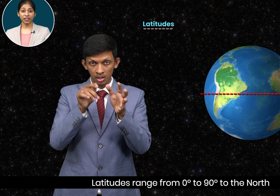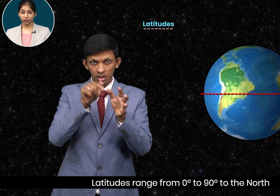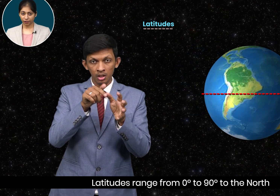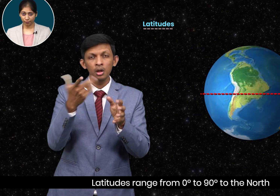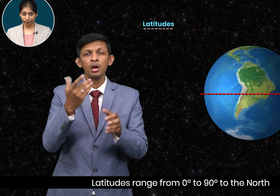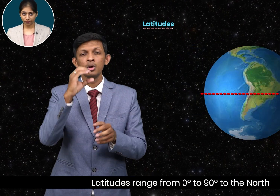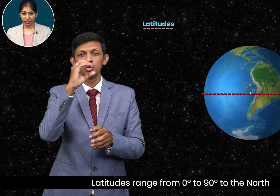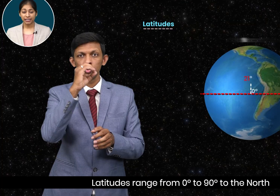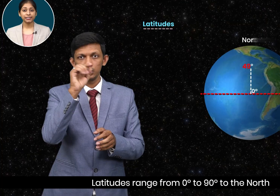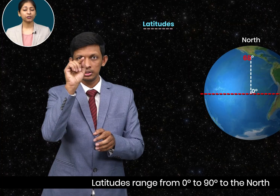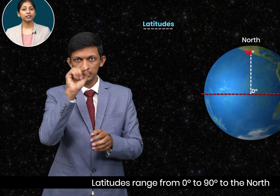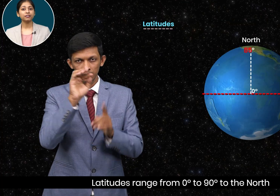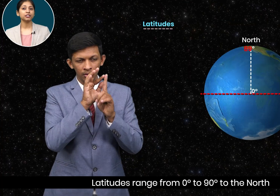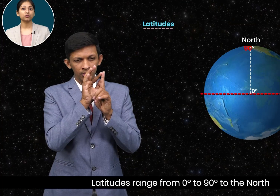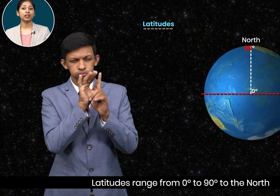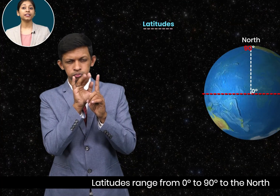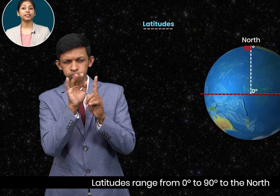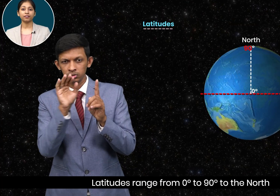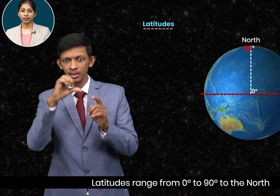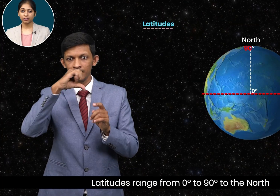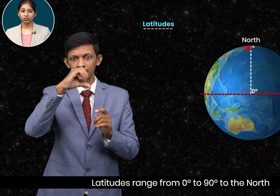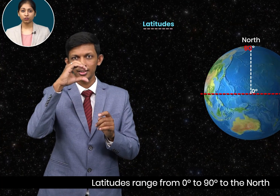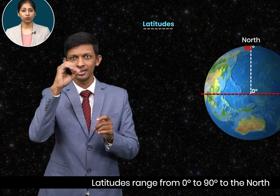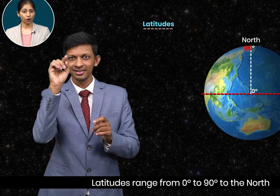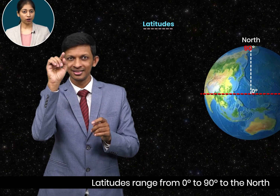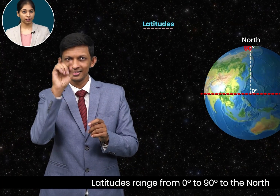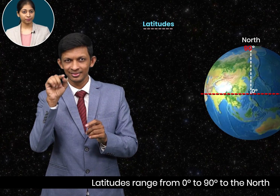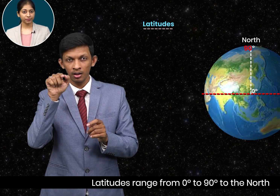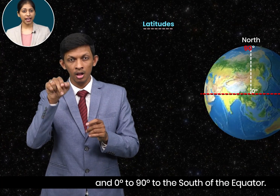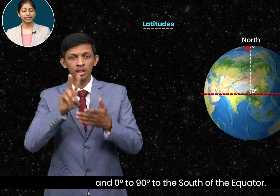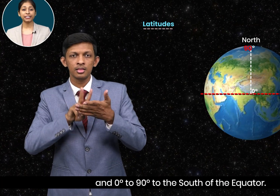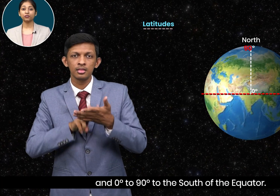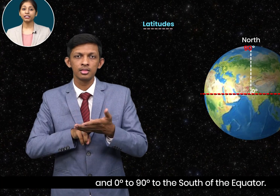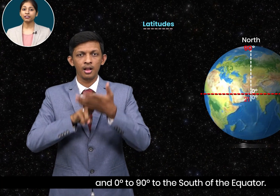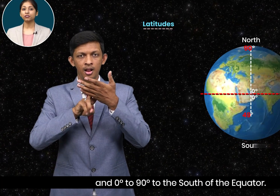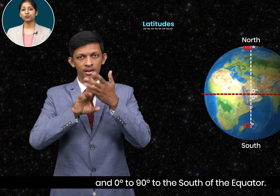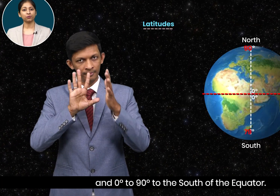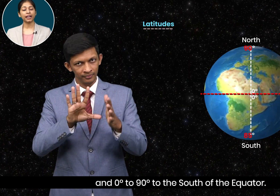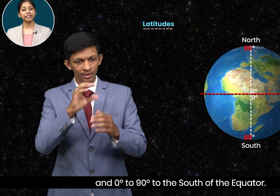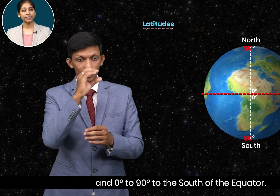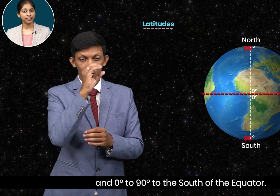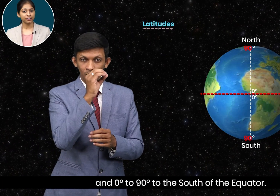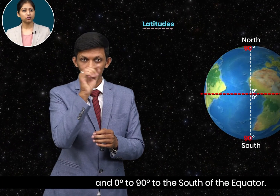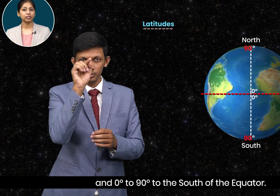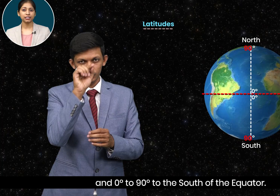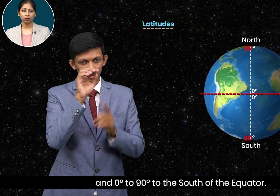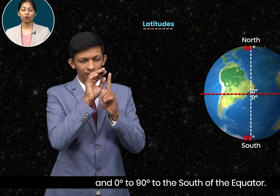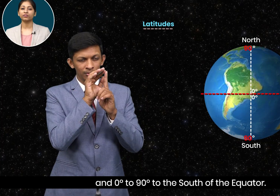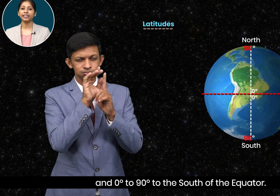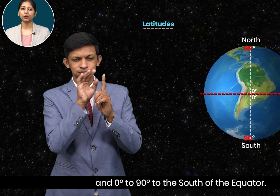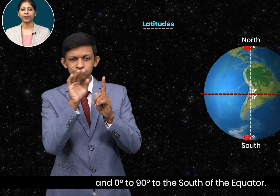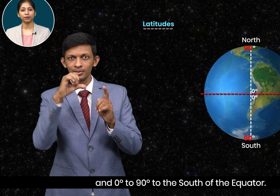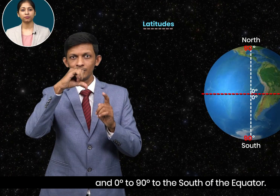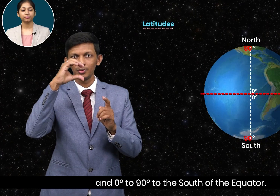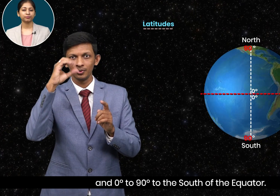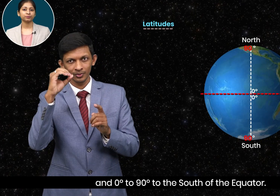Latitudes range from 0 degrees to 90 degrees to the north and 0 degrees to 90 degrees to the south of